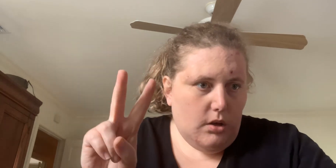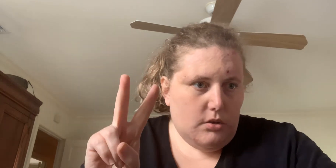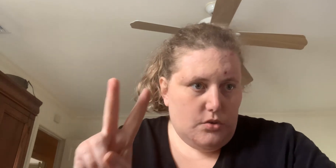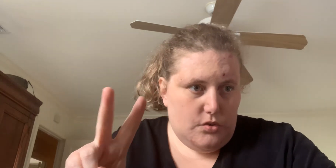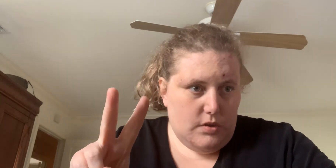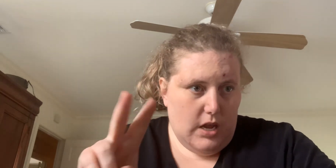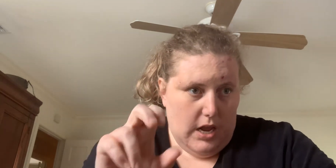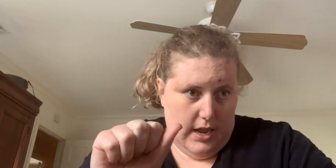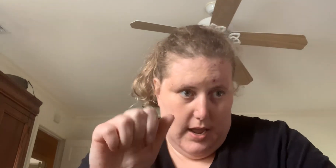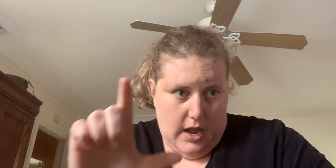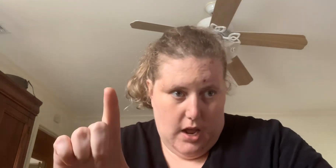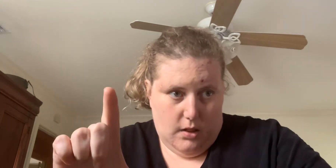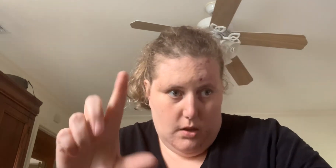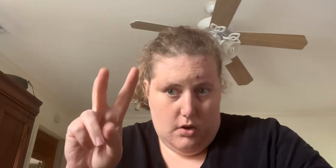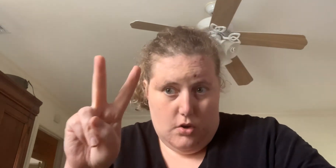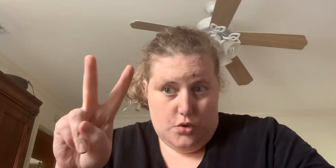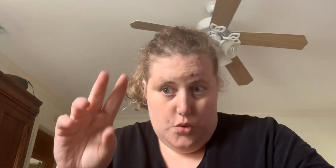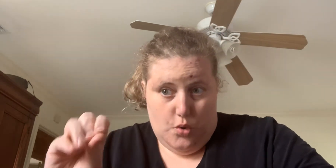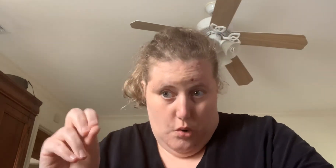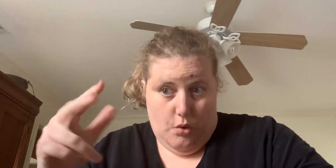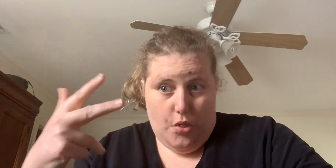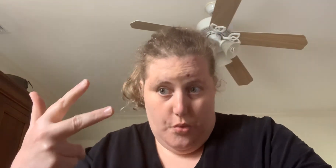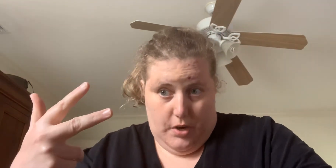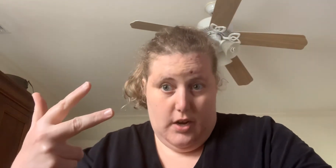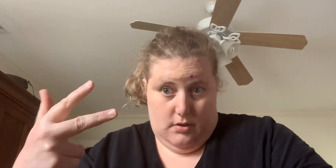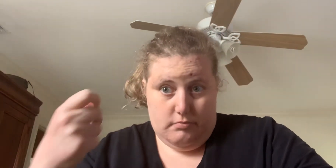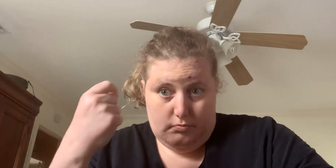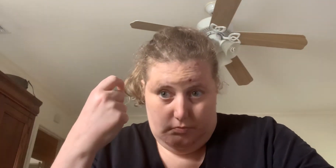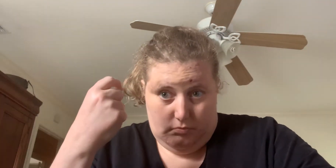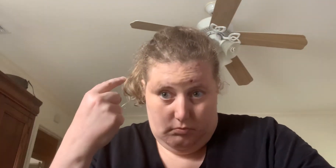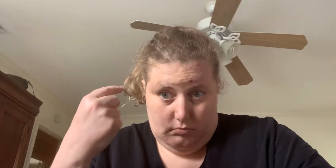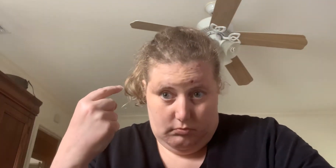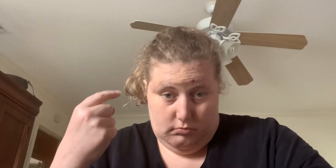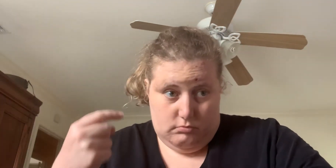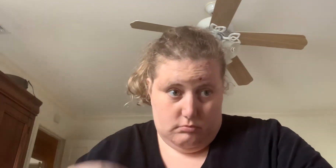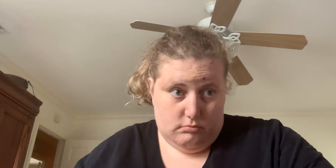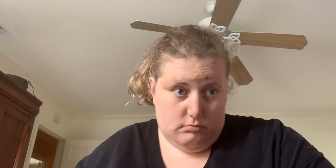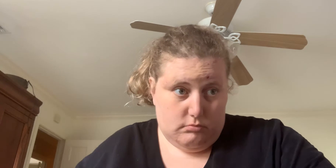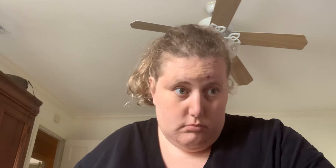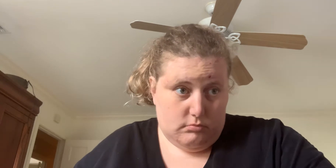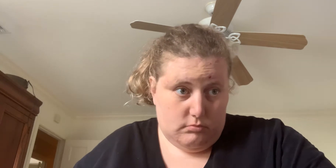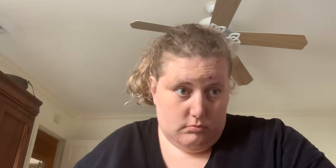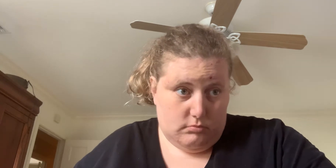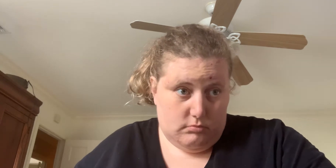Al2O3. Oxygen, I'm just going to go back and add that in there,